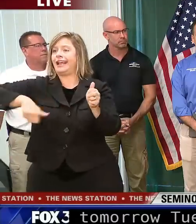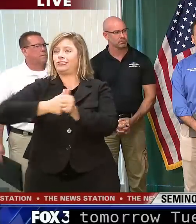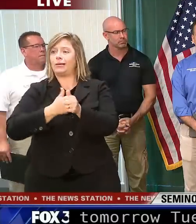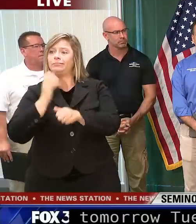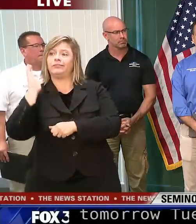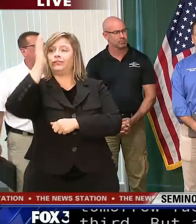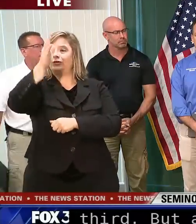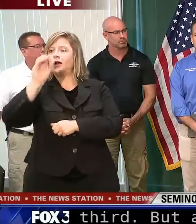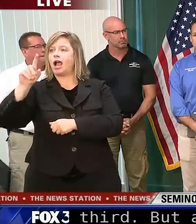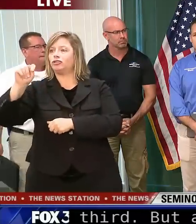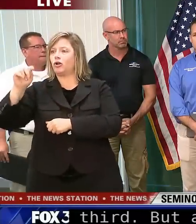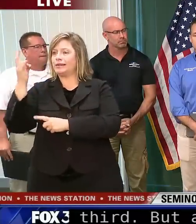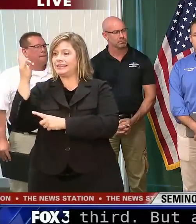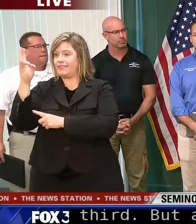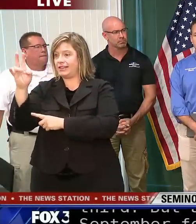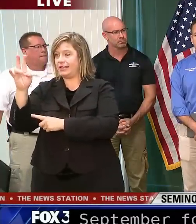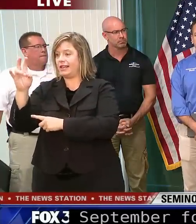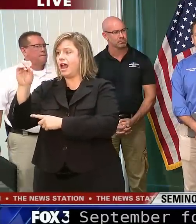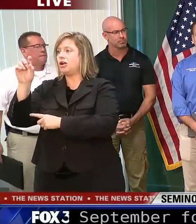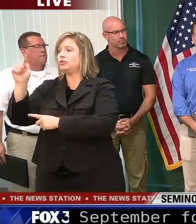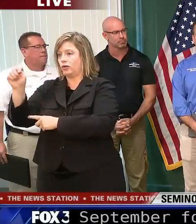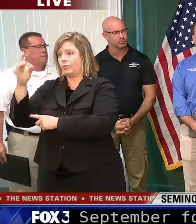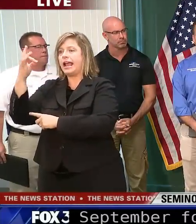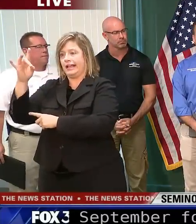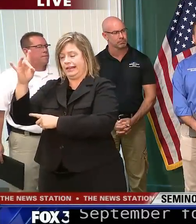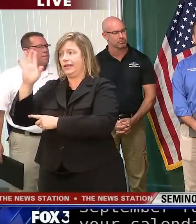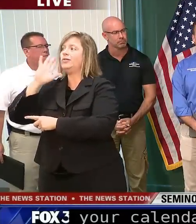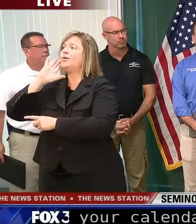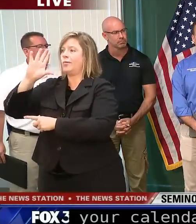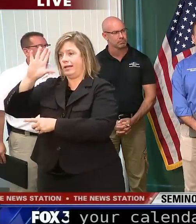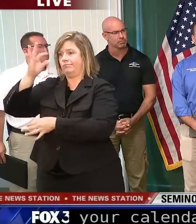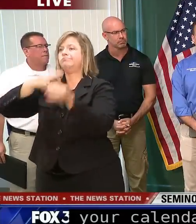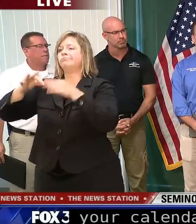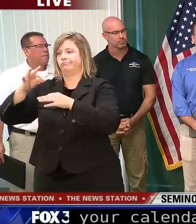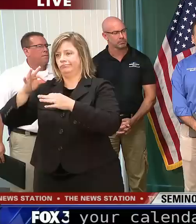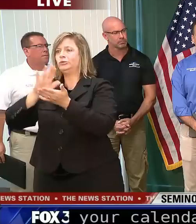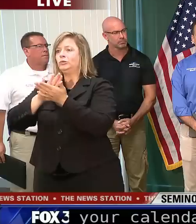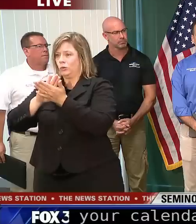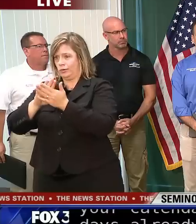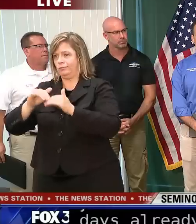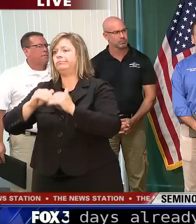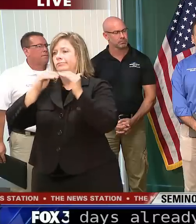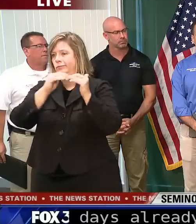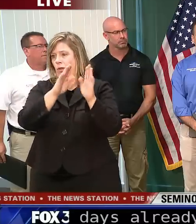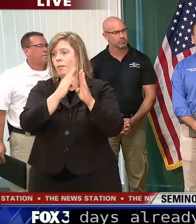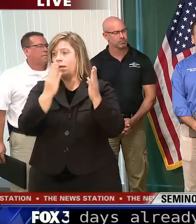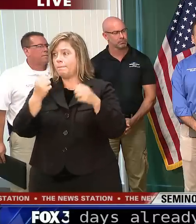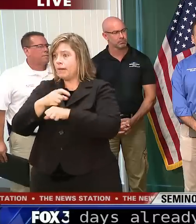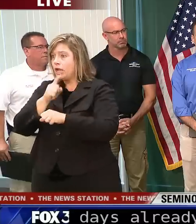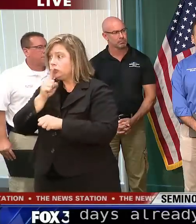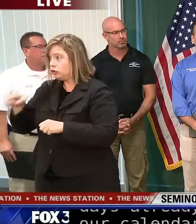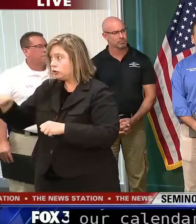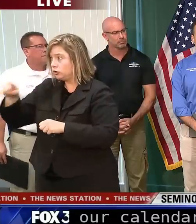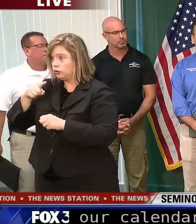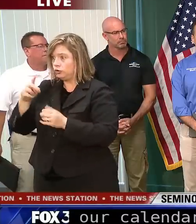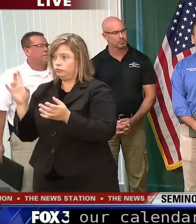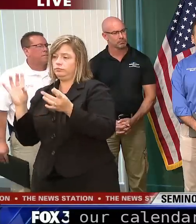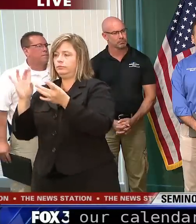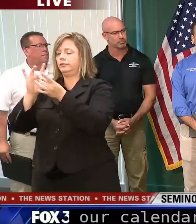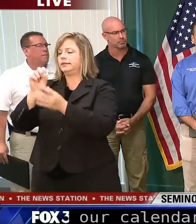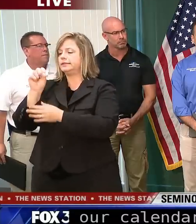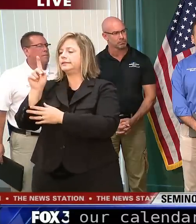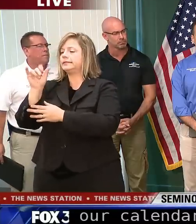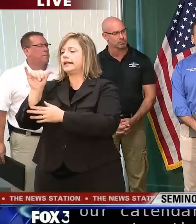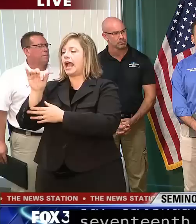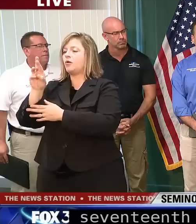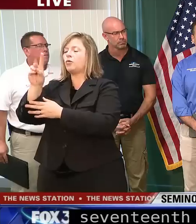calendar on October 17th and October 18th. Please make sure you are registered and updated in our Skyward system.